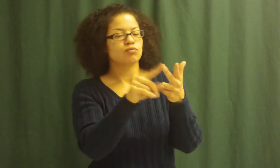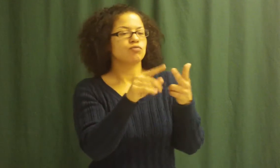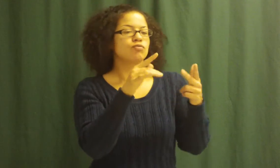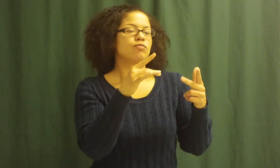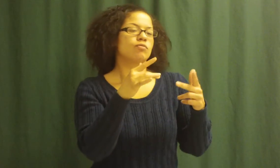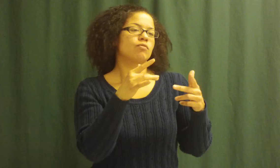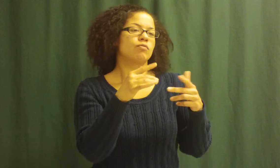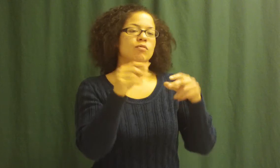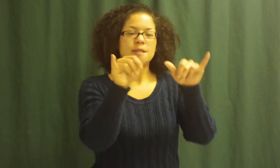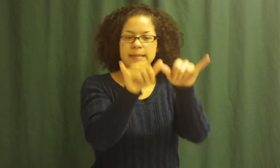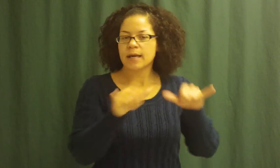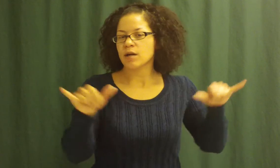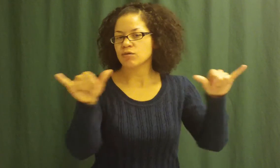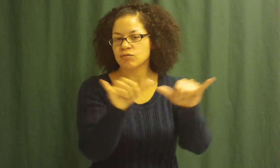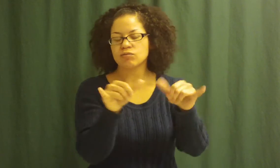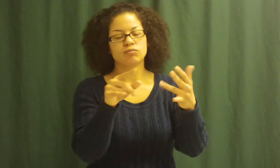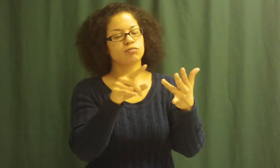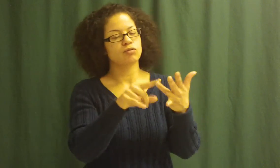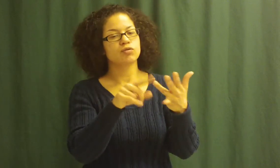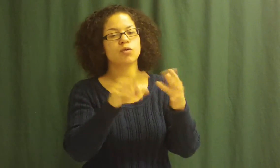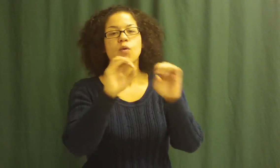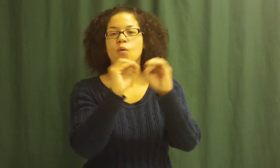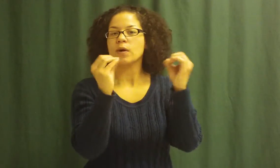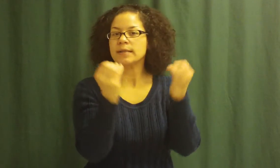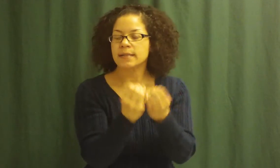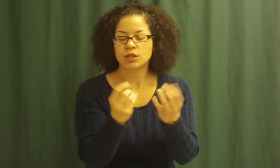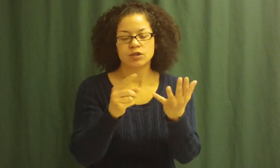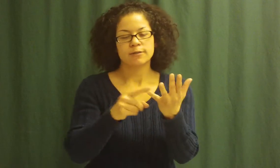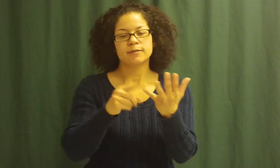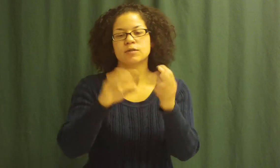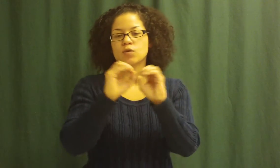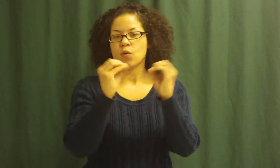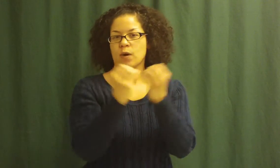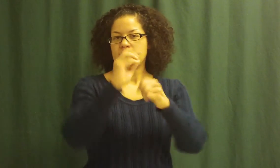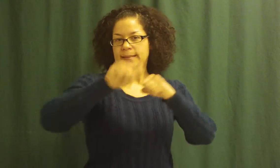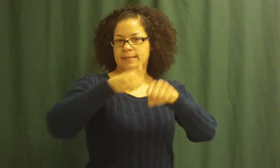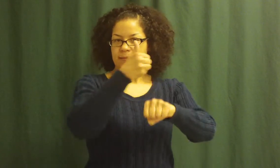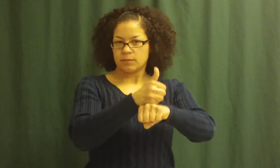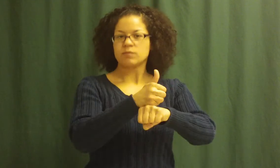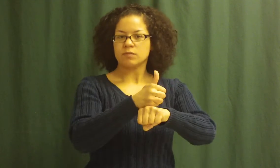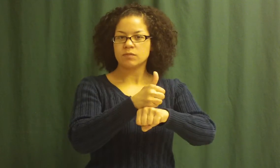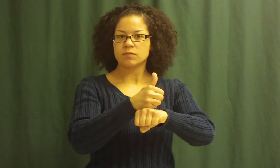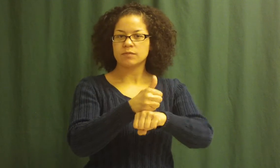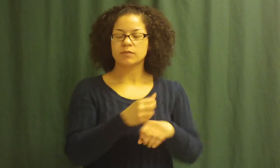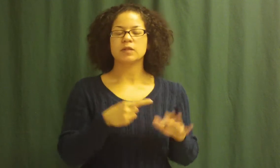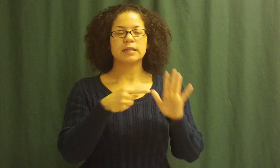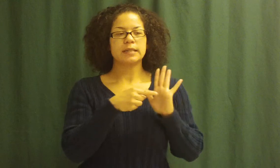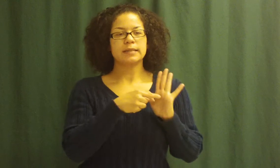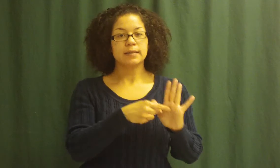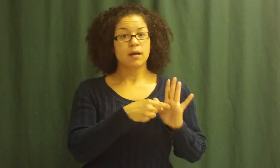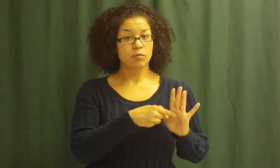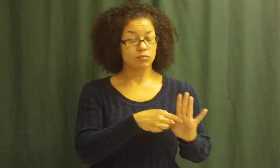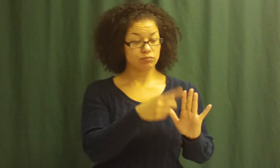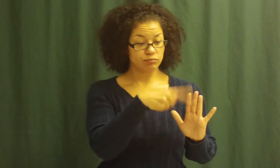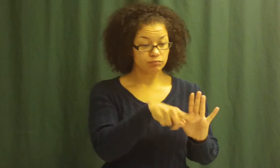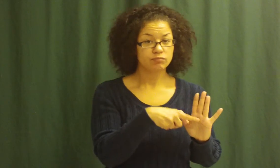language, organizations, and institutions. For instance, the non-material